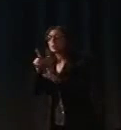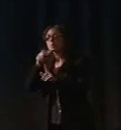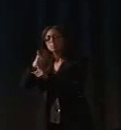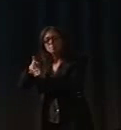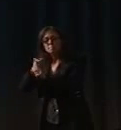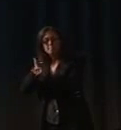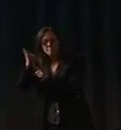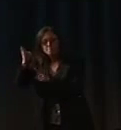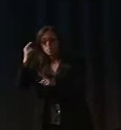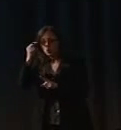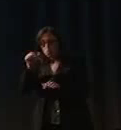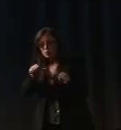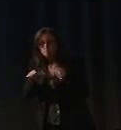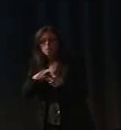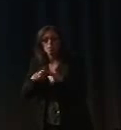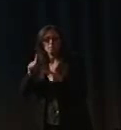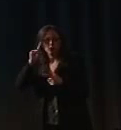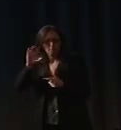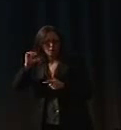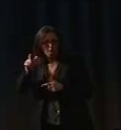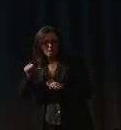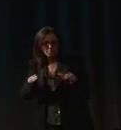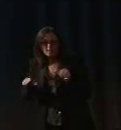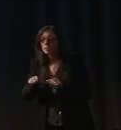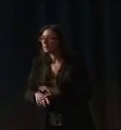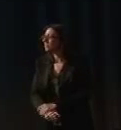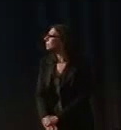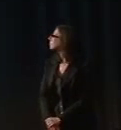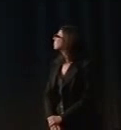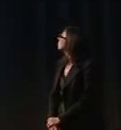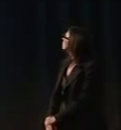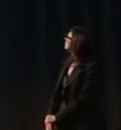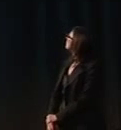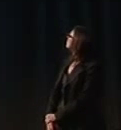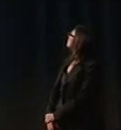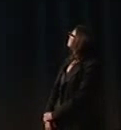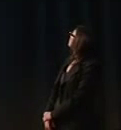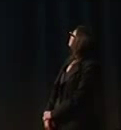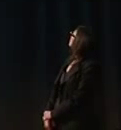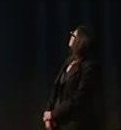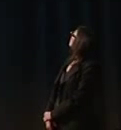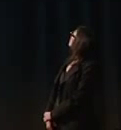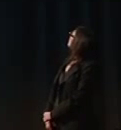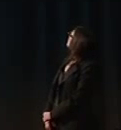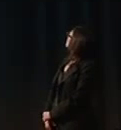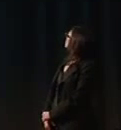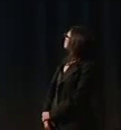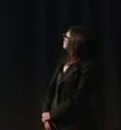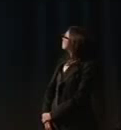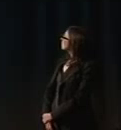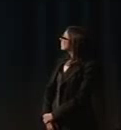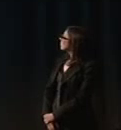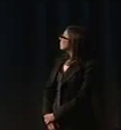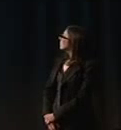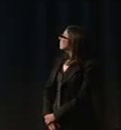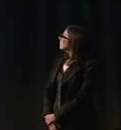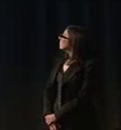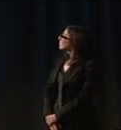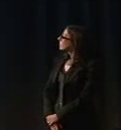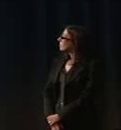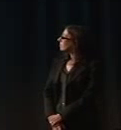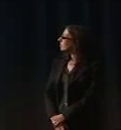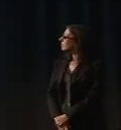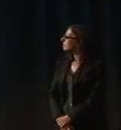And we are beginning to